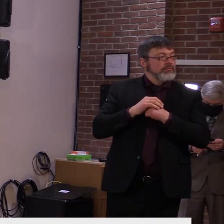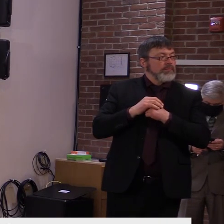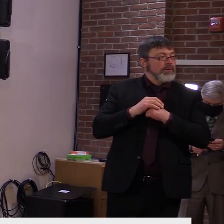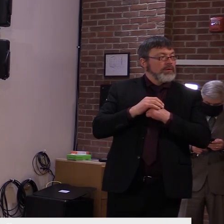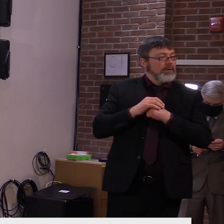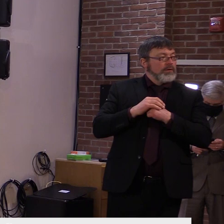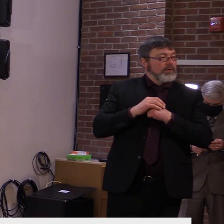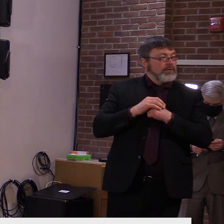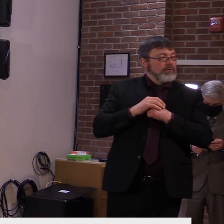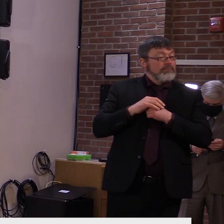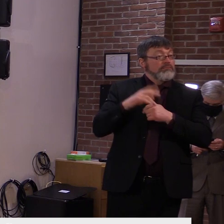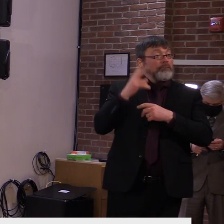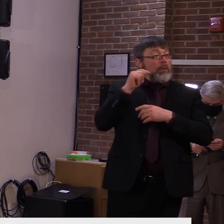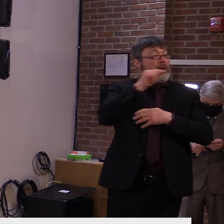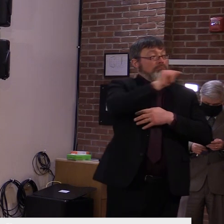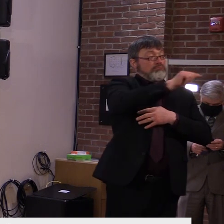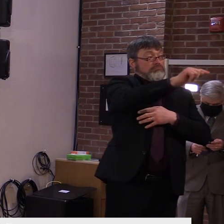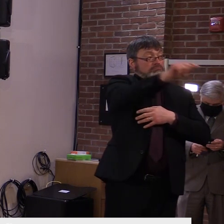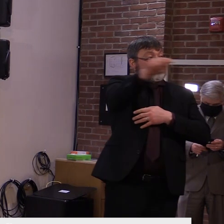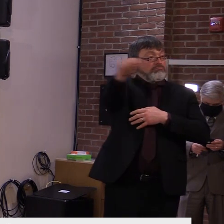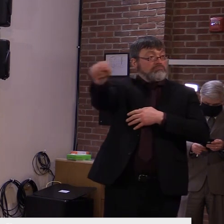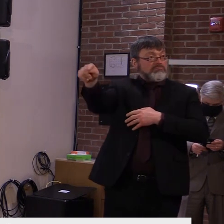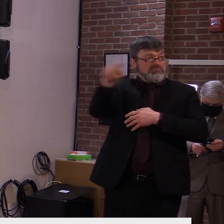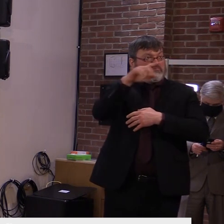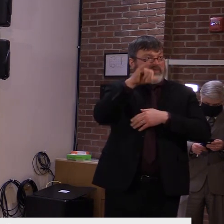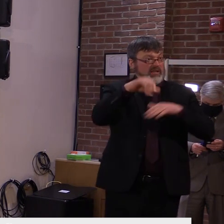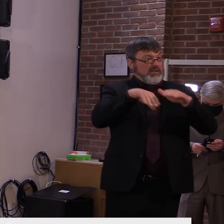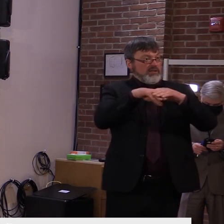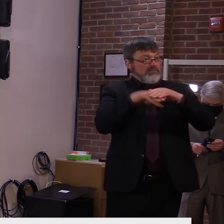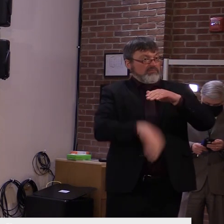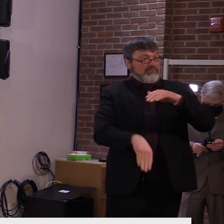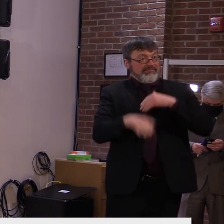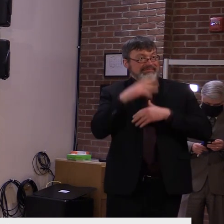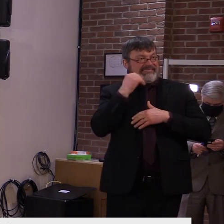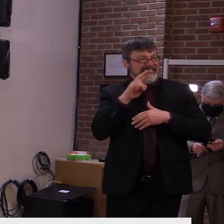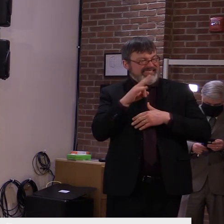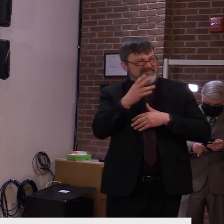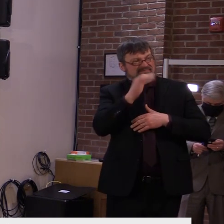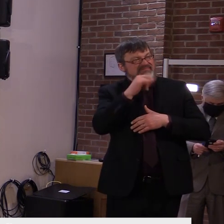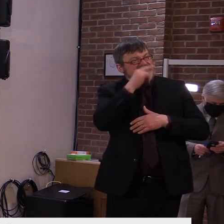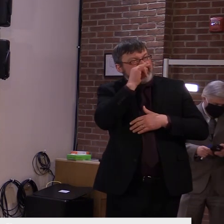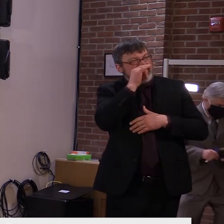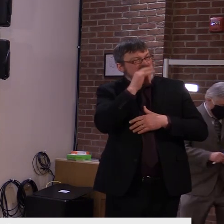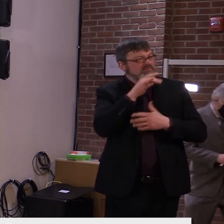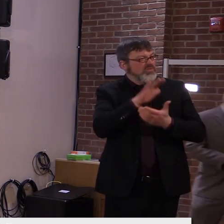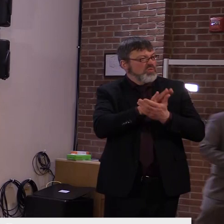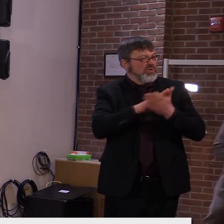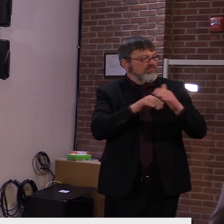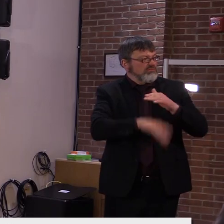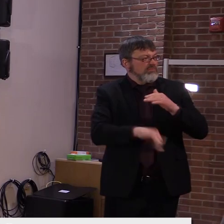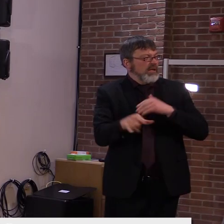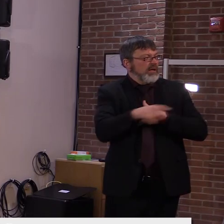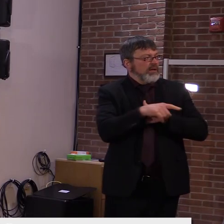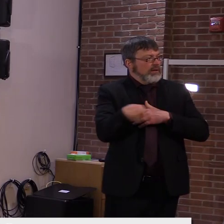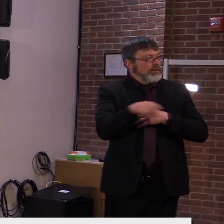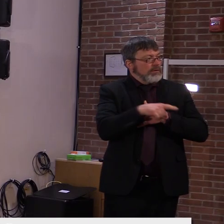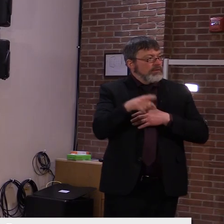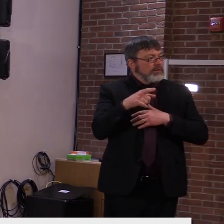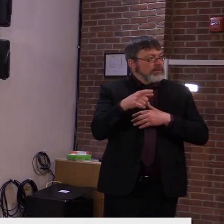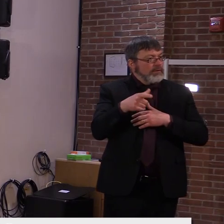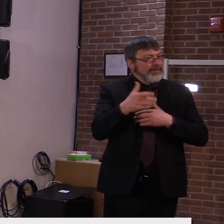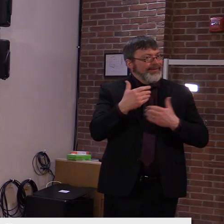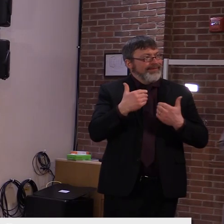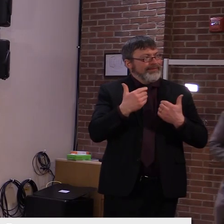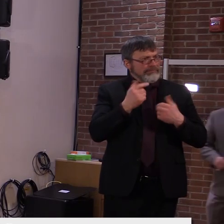16 who would qualify under the list of medical conditions for people that are eligible